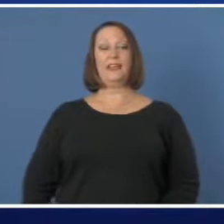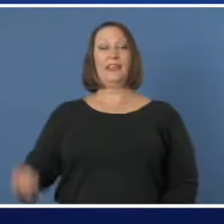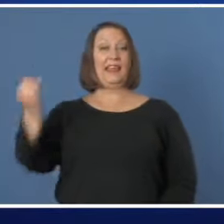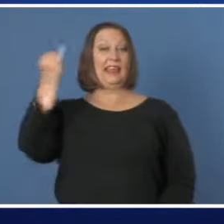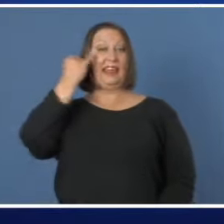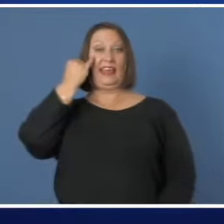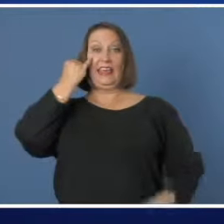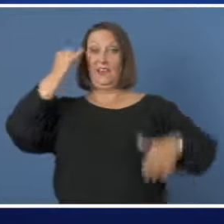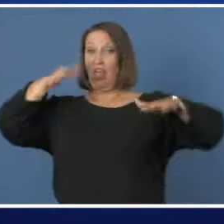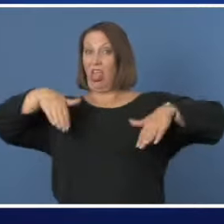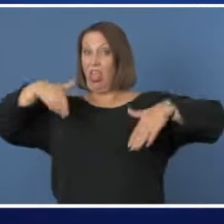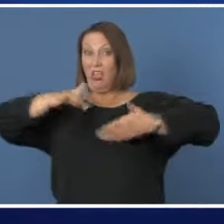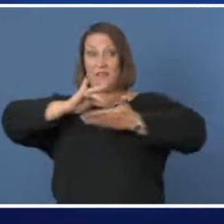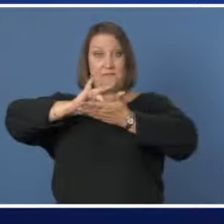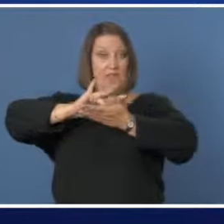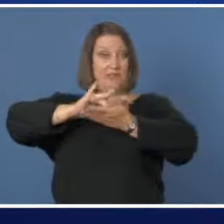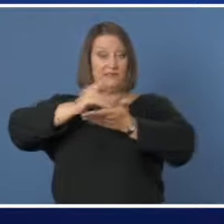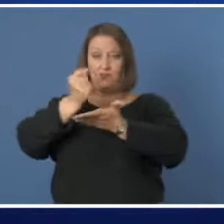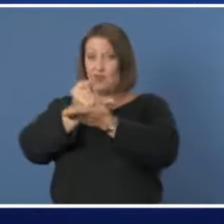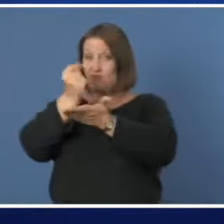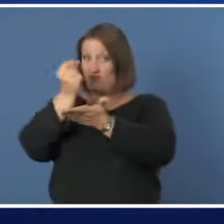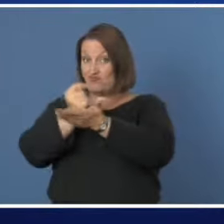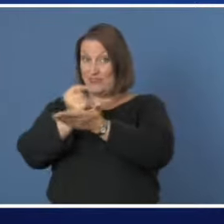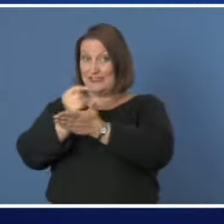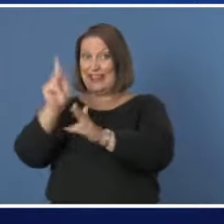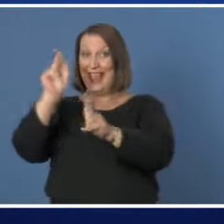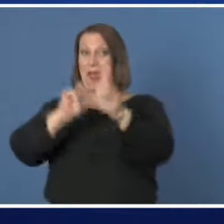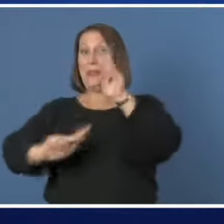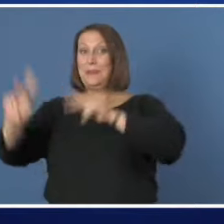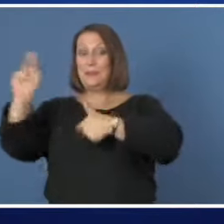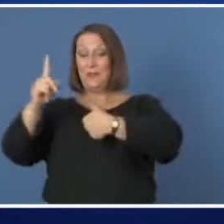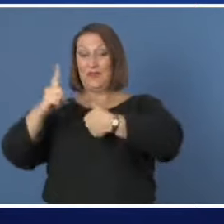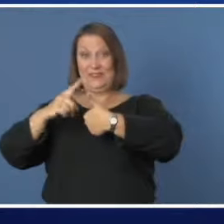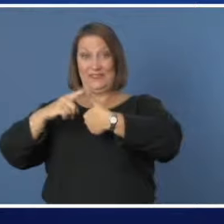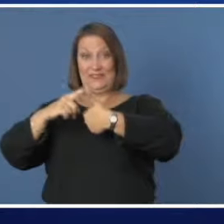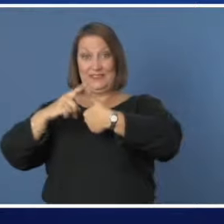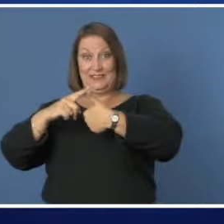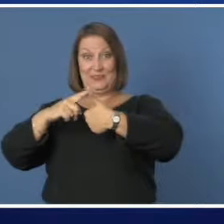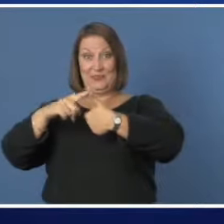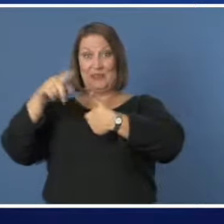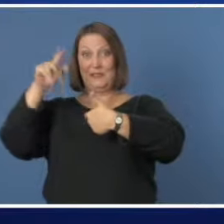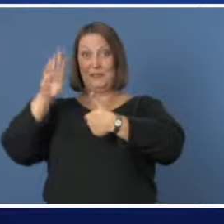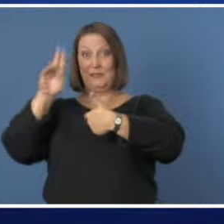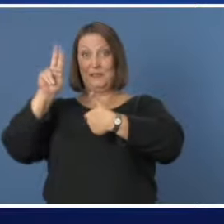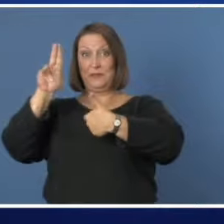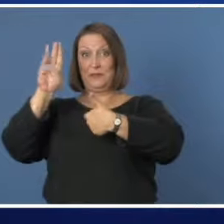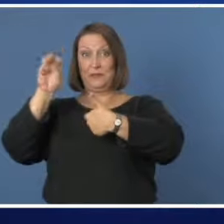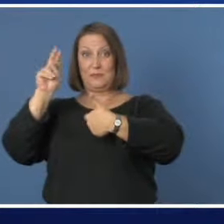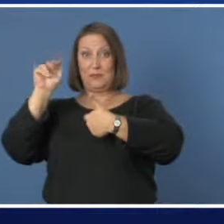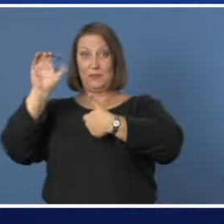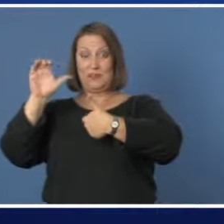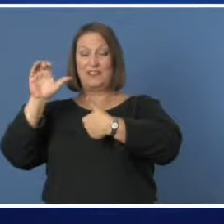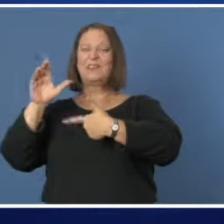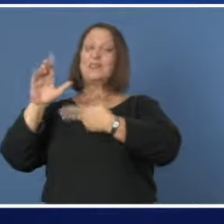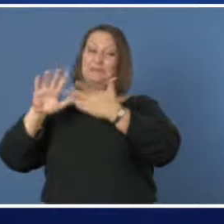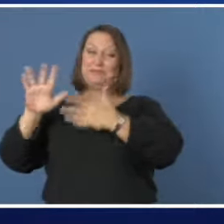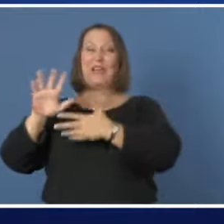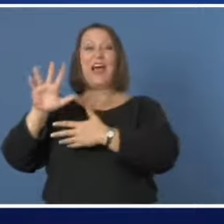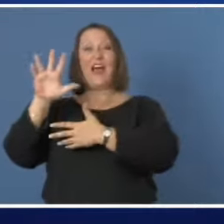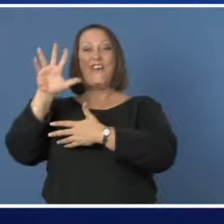Without treatment Without about 50% of those with bubonic plague die.